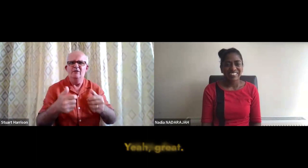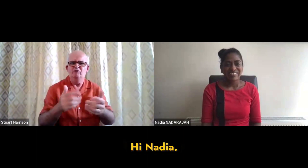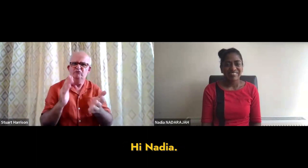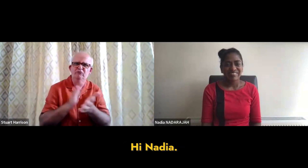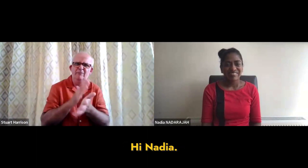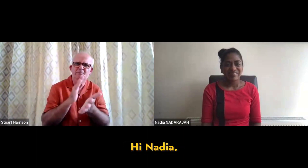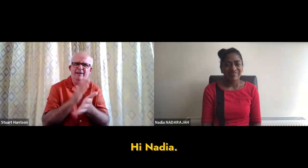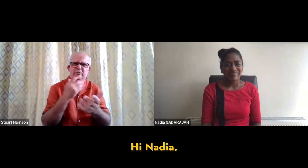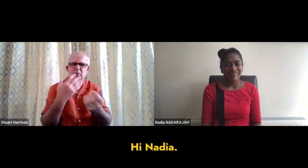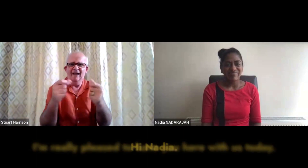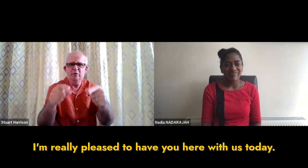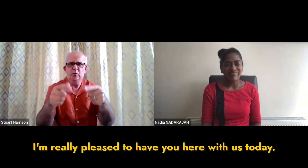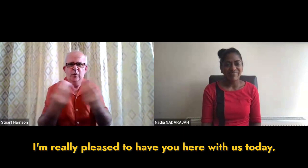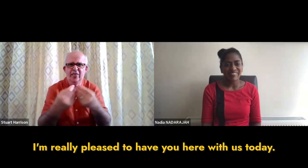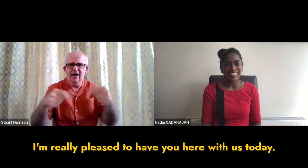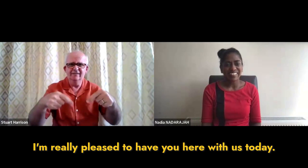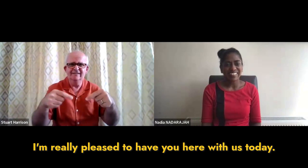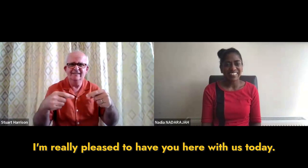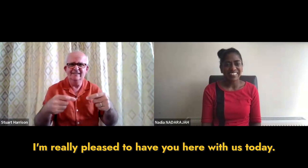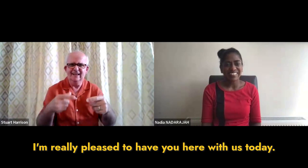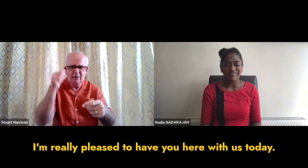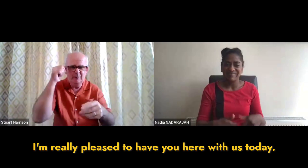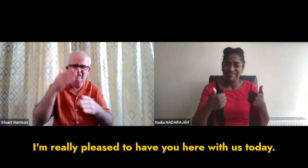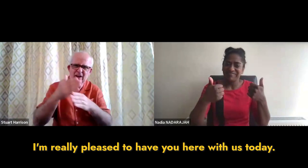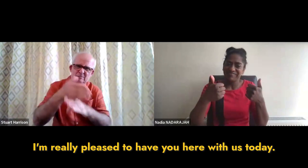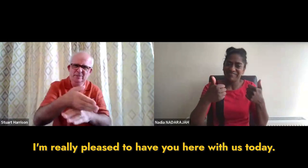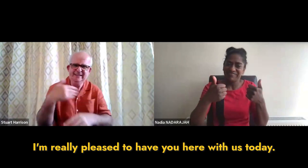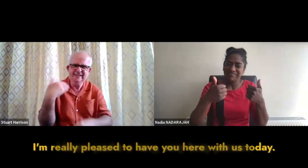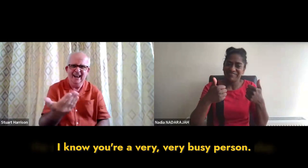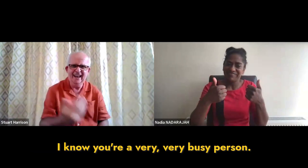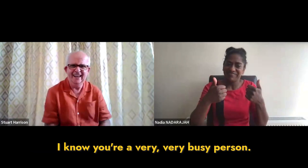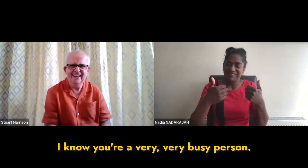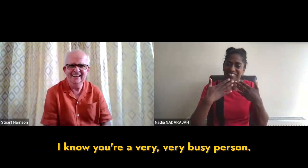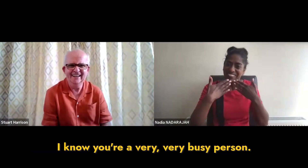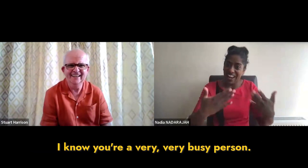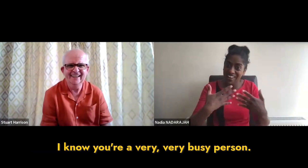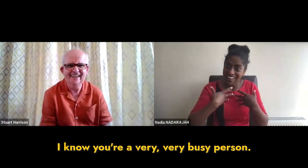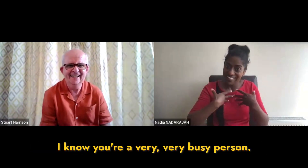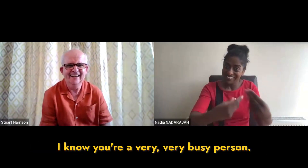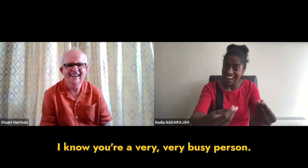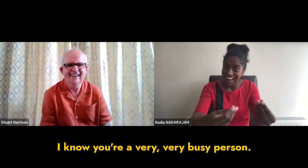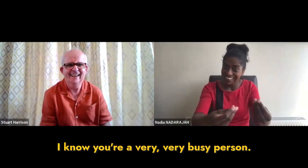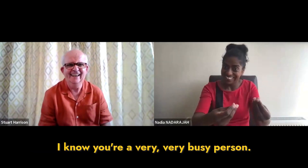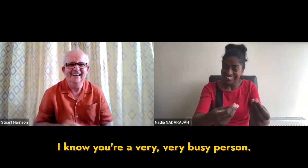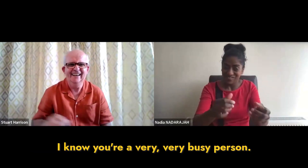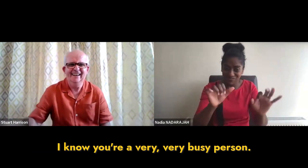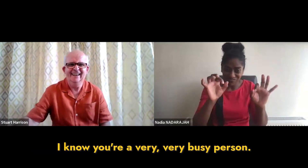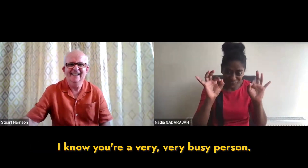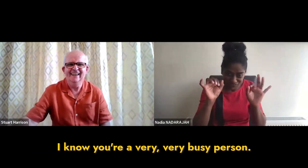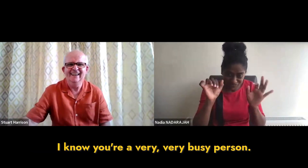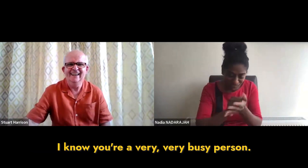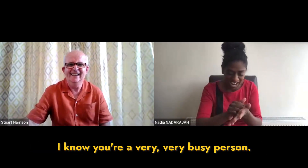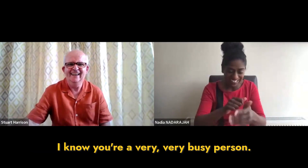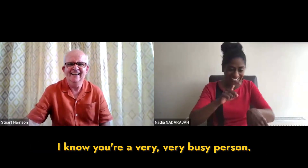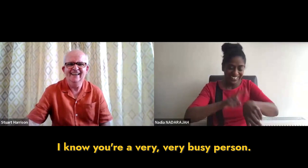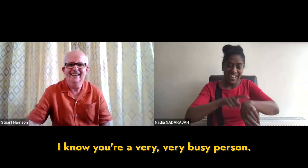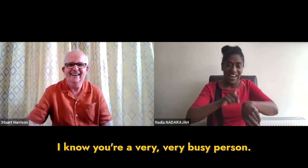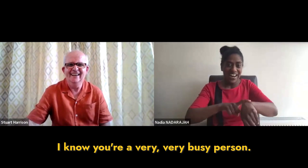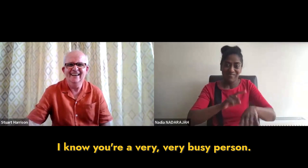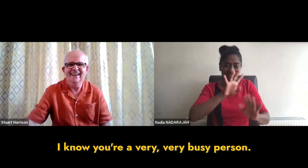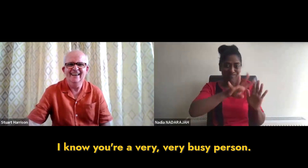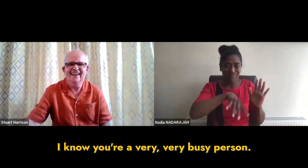Yeah, great. Hi, Nadia. I'm really pleased to have you here with us today. I know you're a very, very busy person. And thank you for